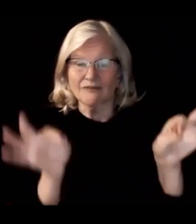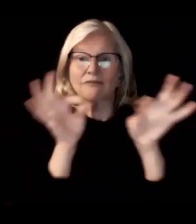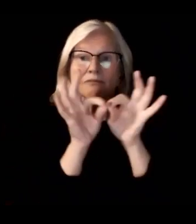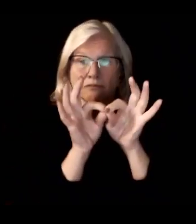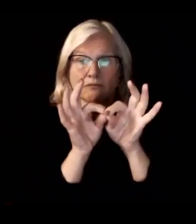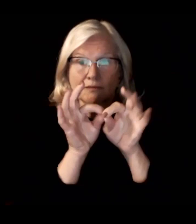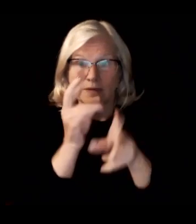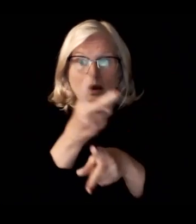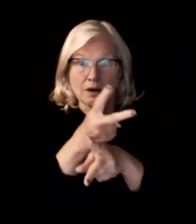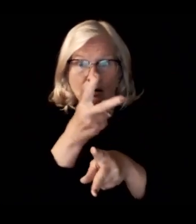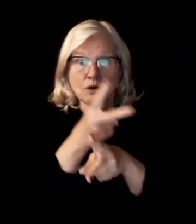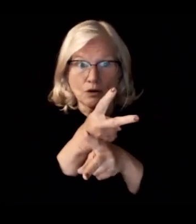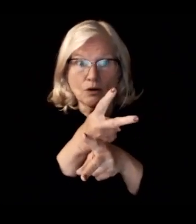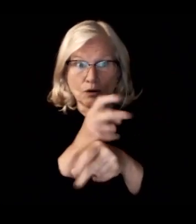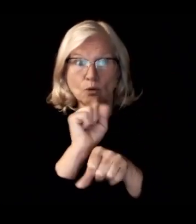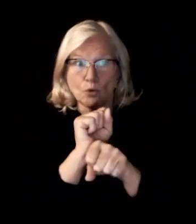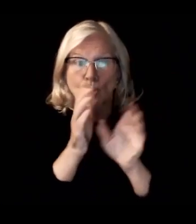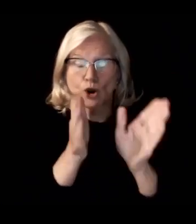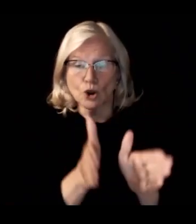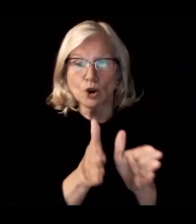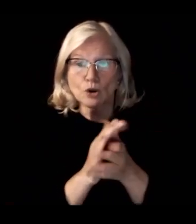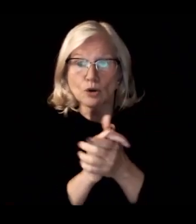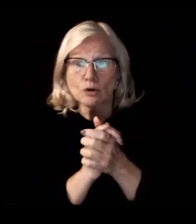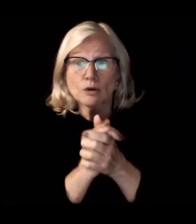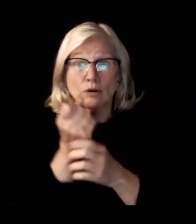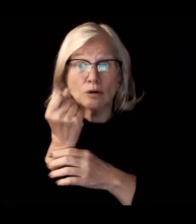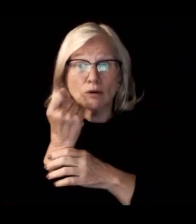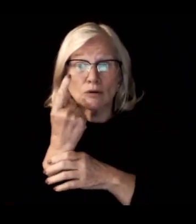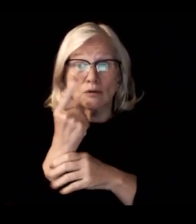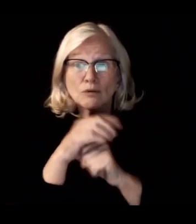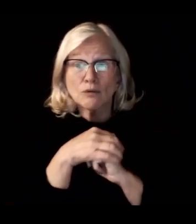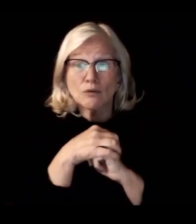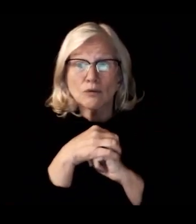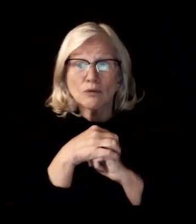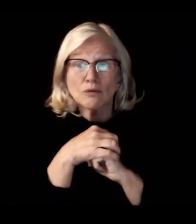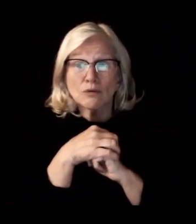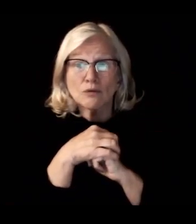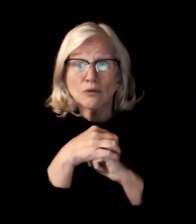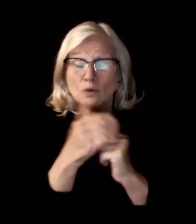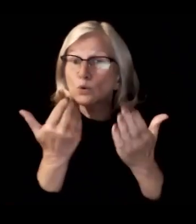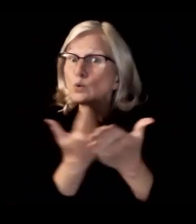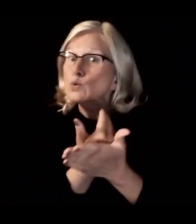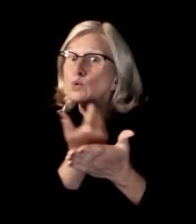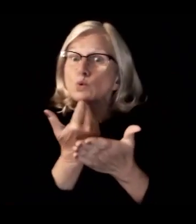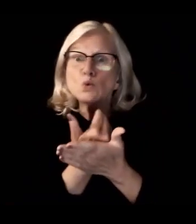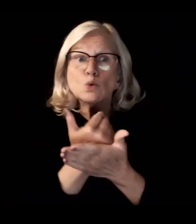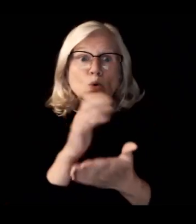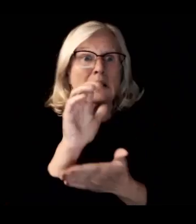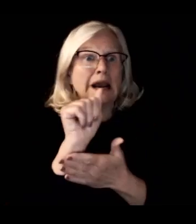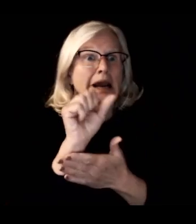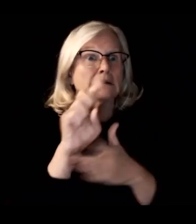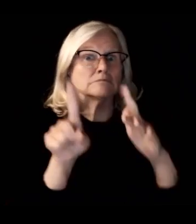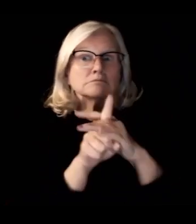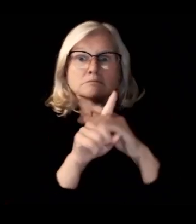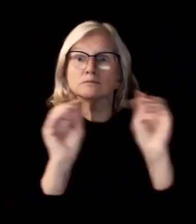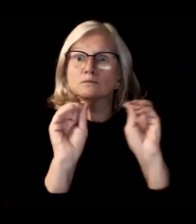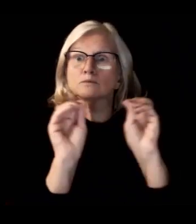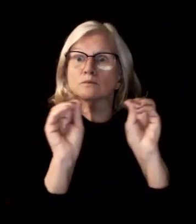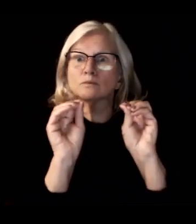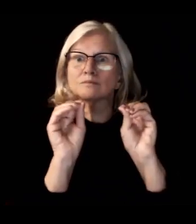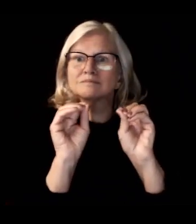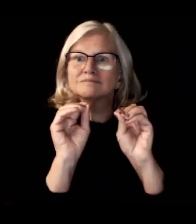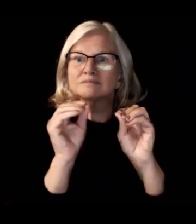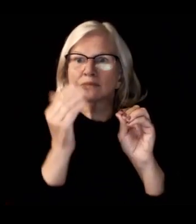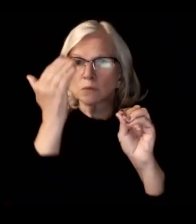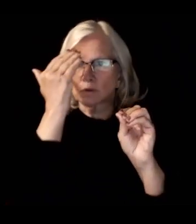no cases of COVID due to essential caregivers, we know it's something the long-term care directors and